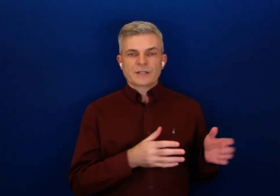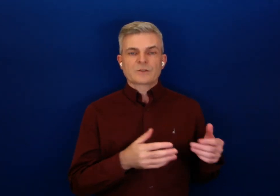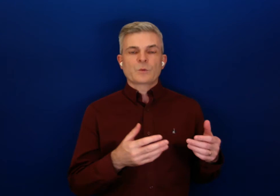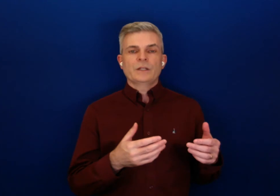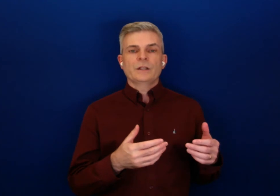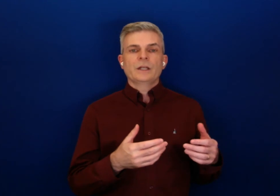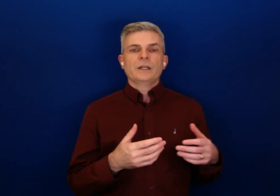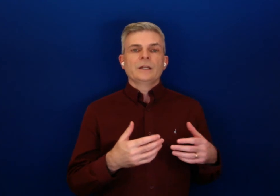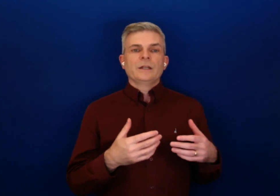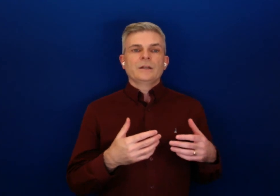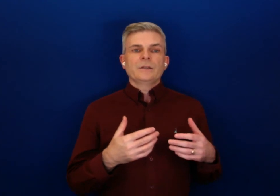That's when